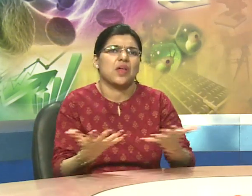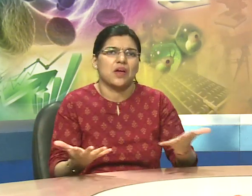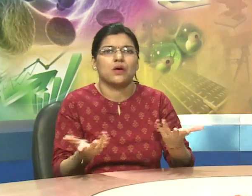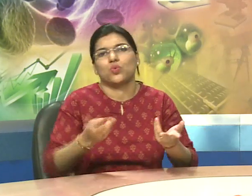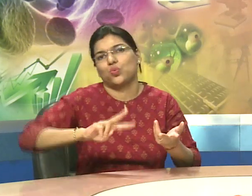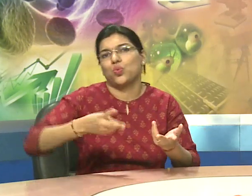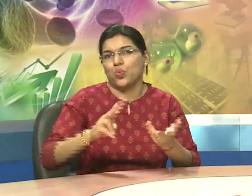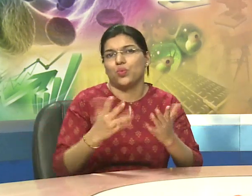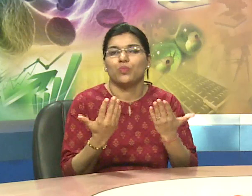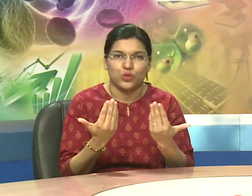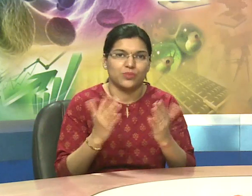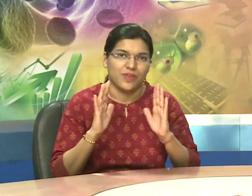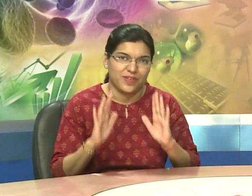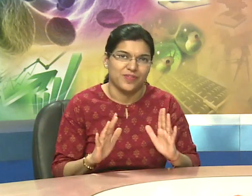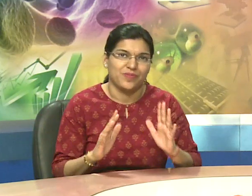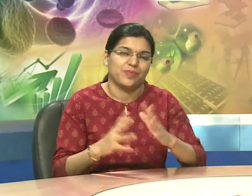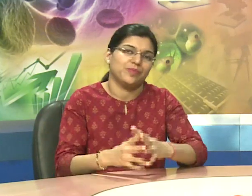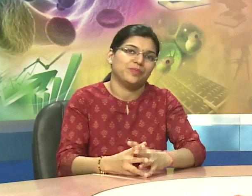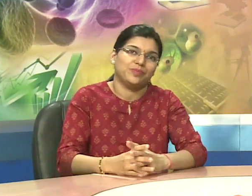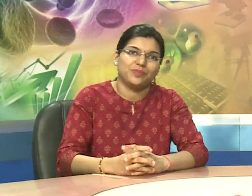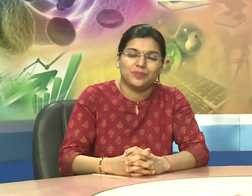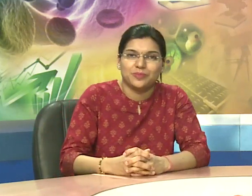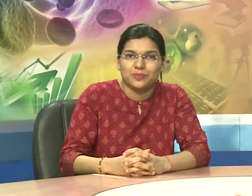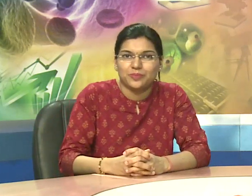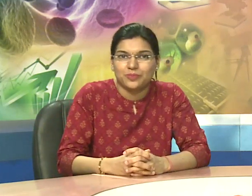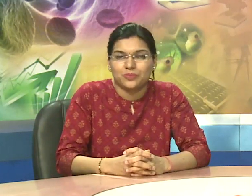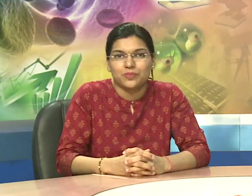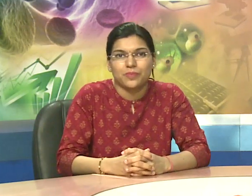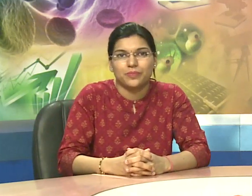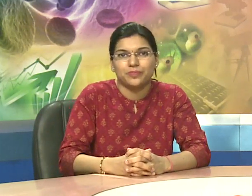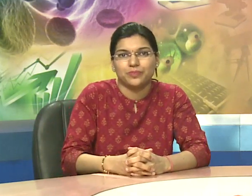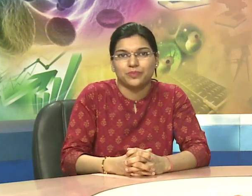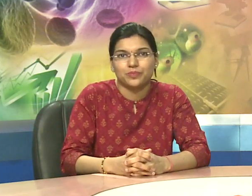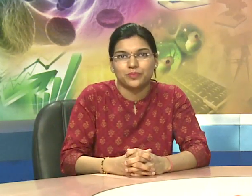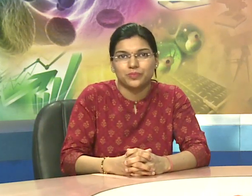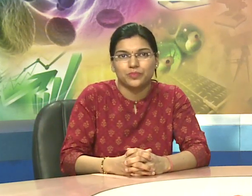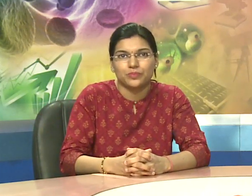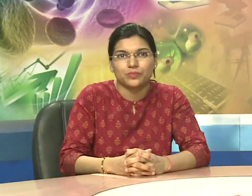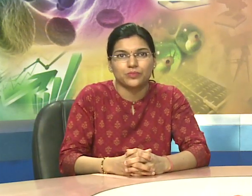one place to other place and move things from one place to another place.